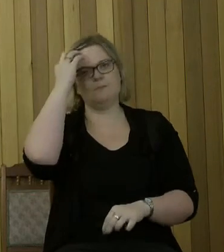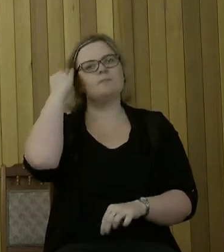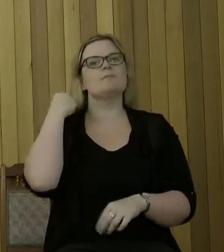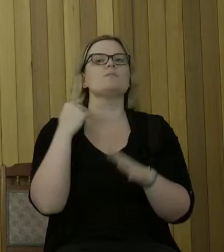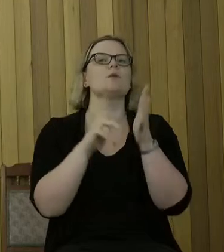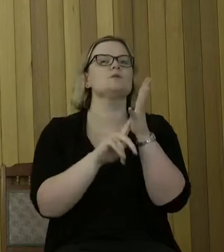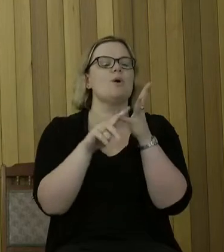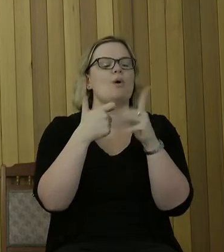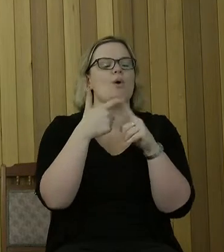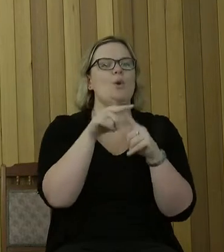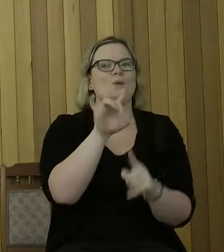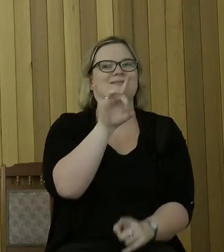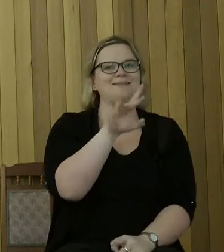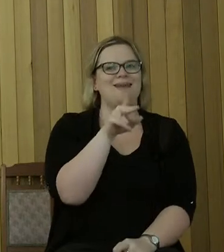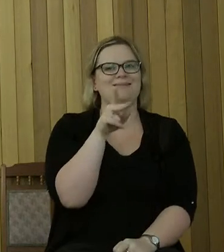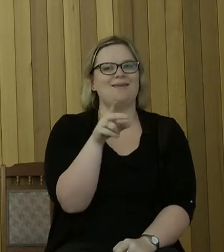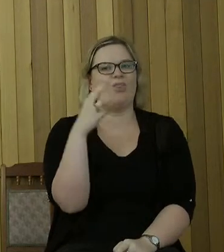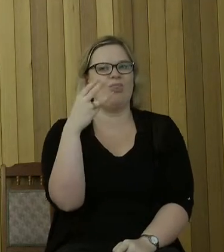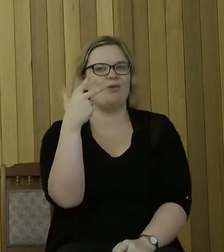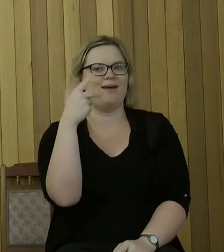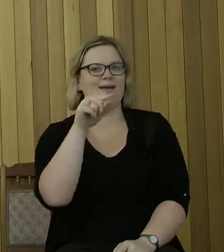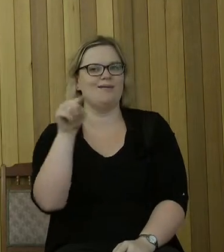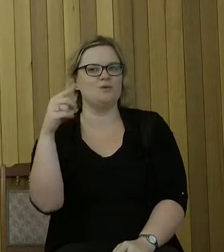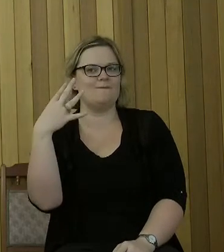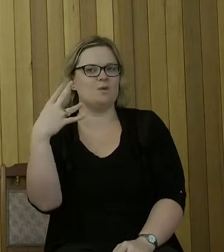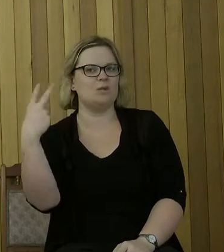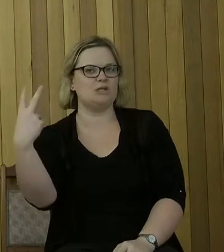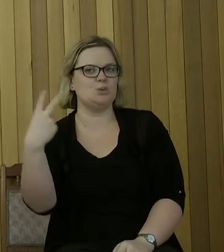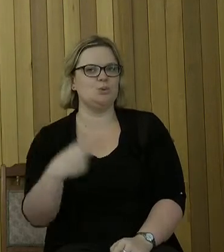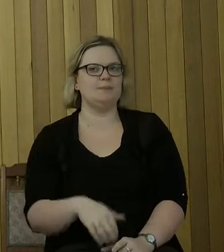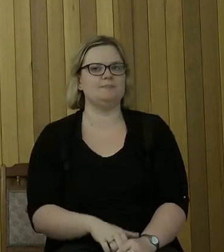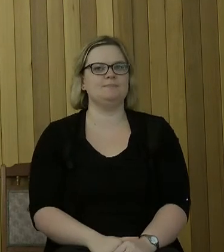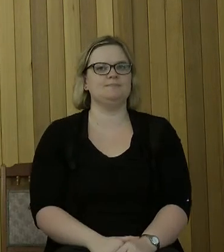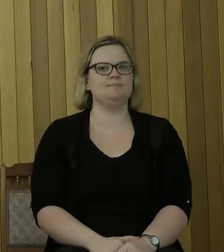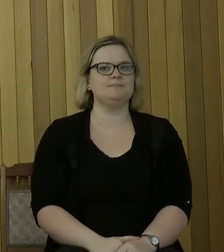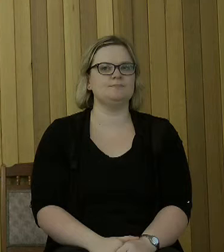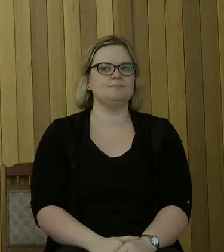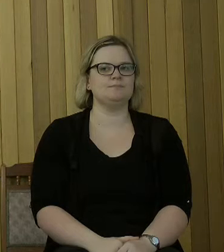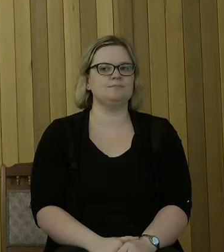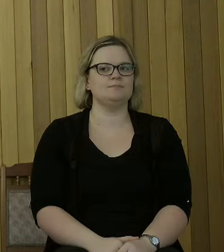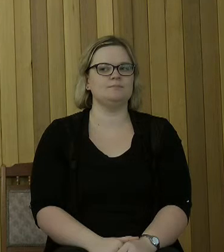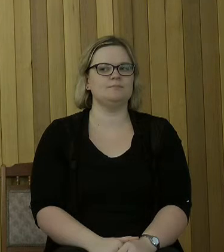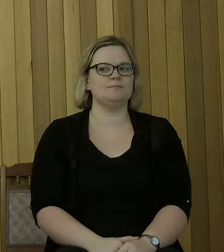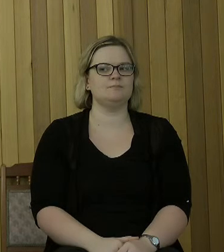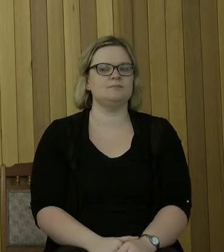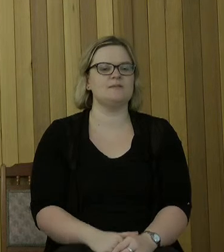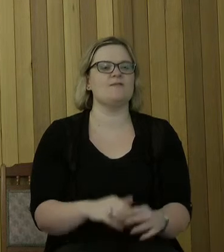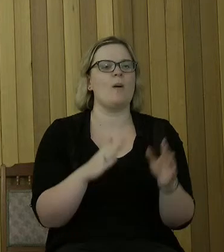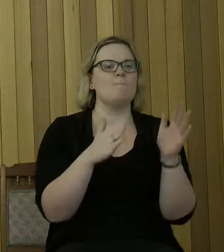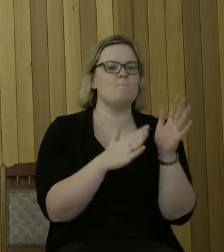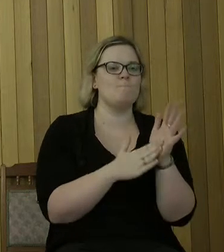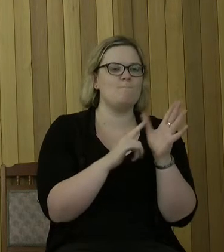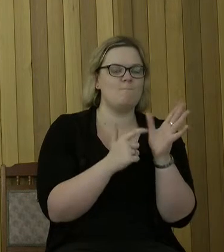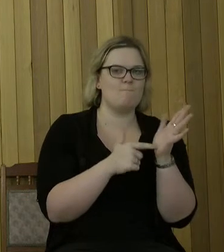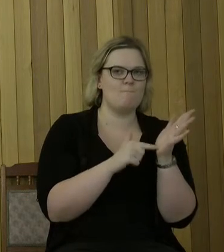Luke 10, 38 to 42. Matthew, Mark, Luke, John.